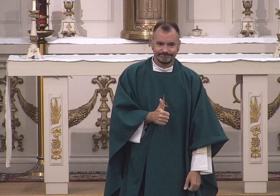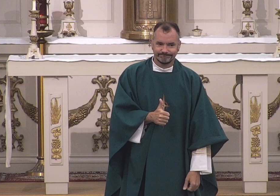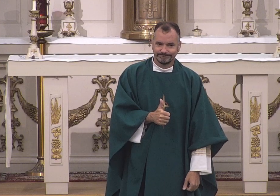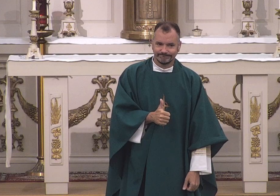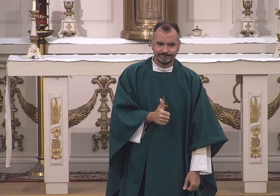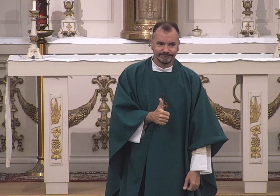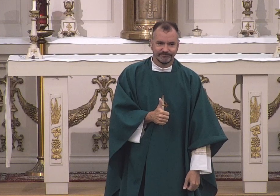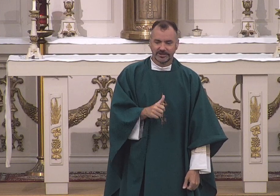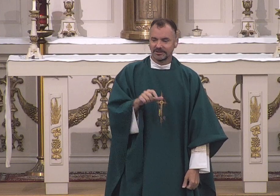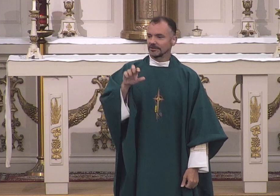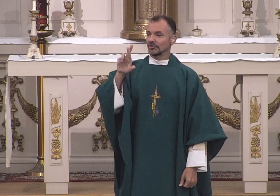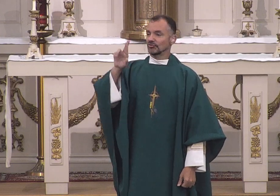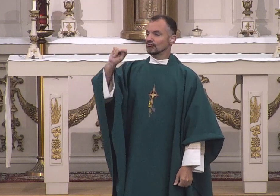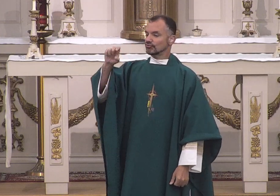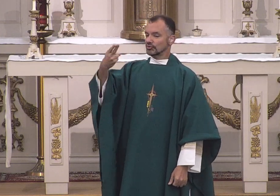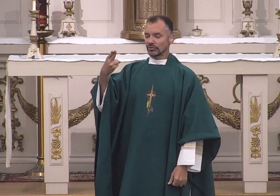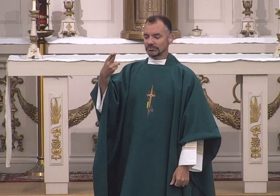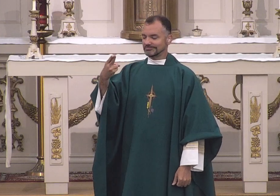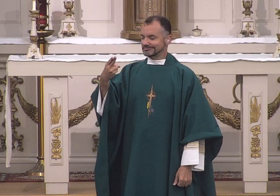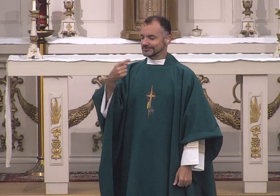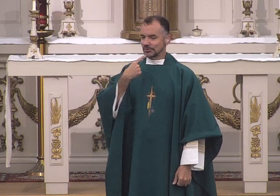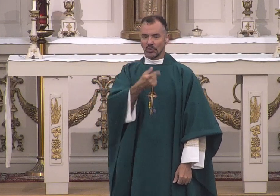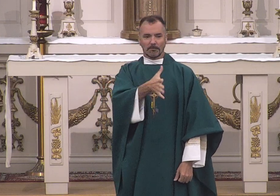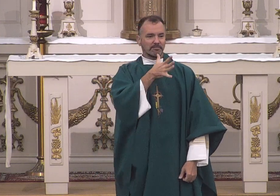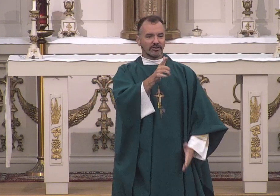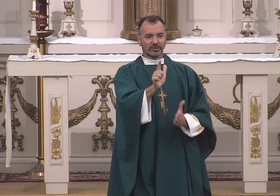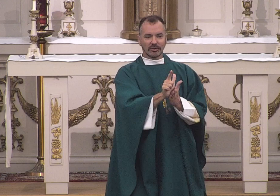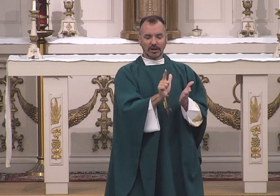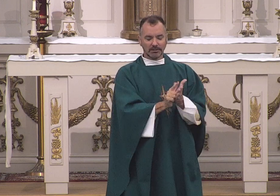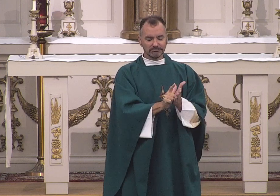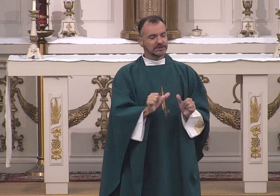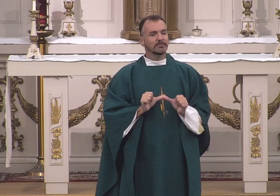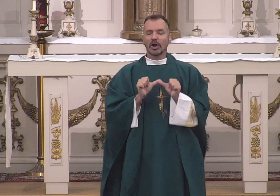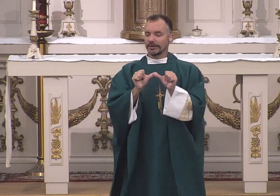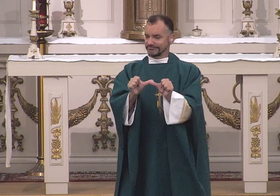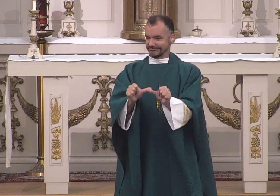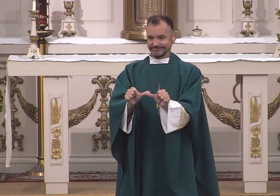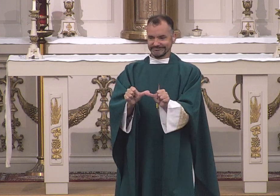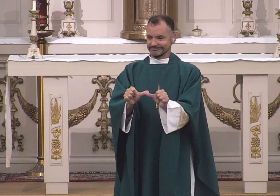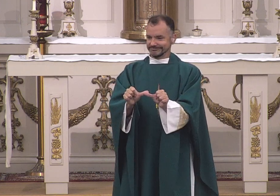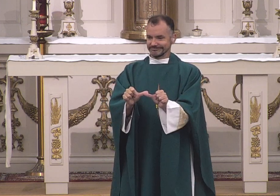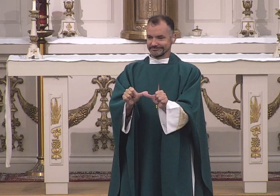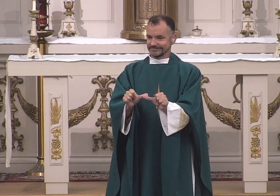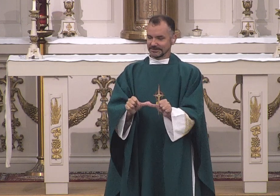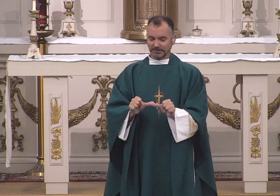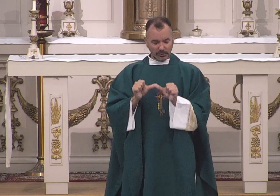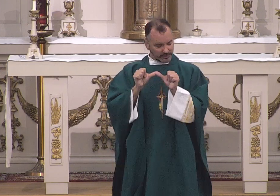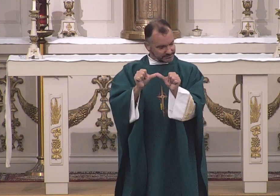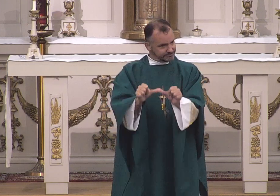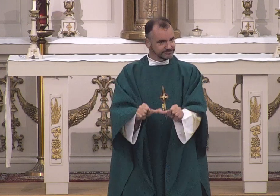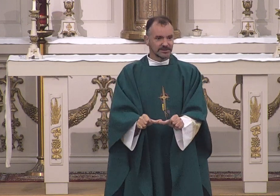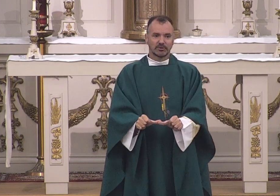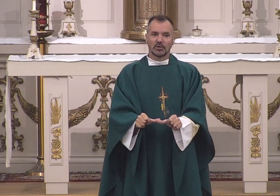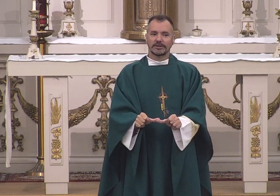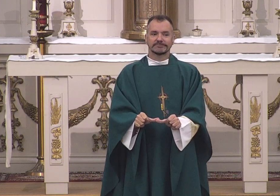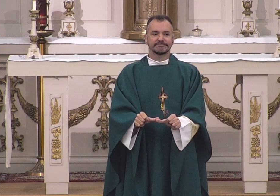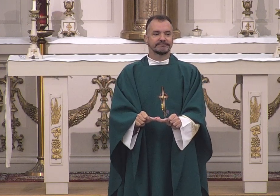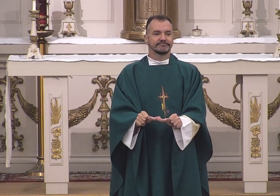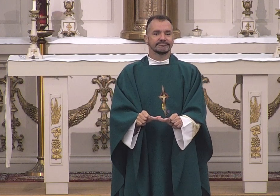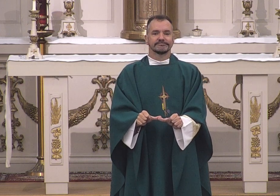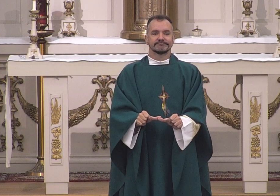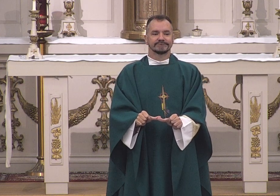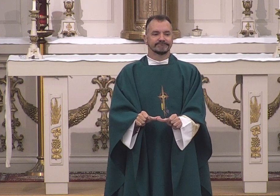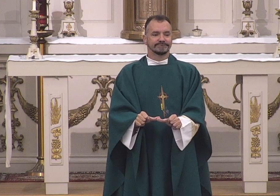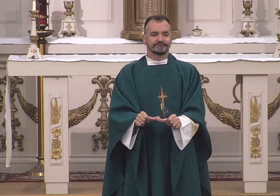on and for his family, life goes on. For Ruth and